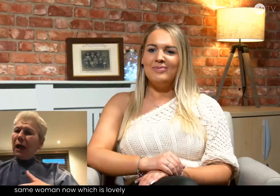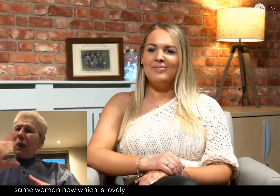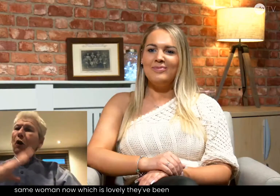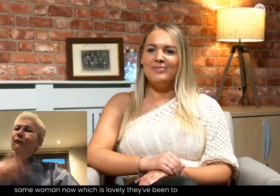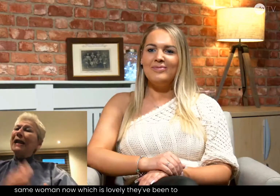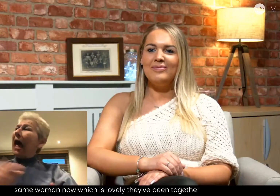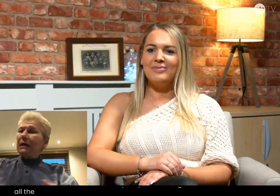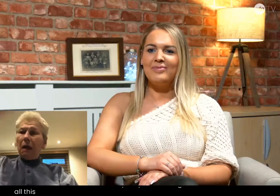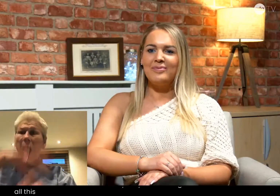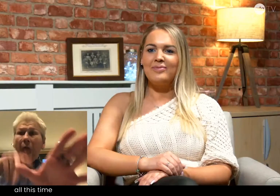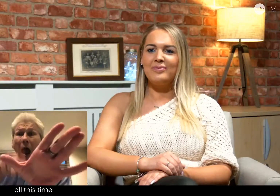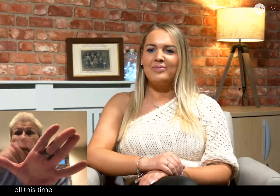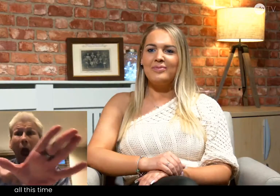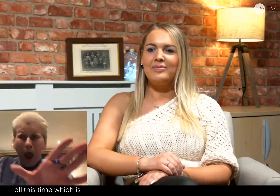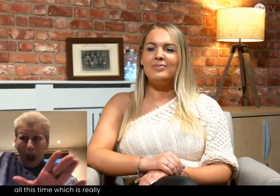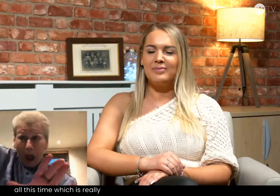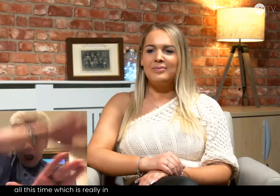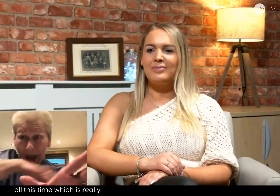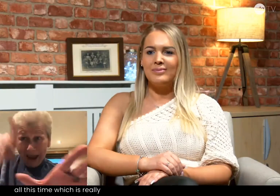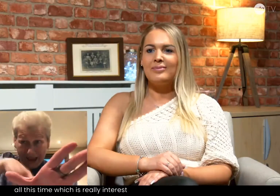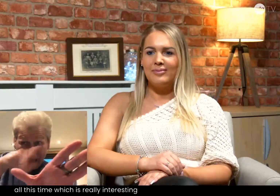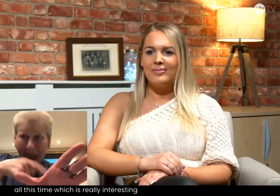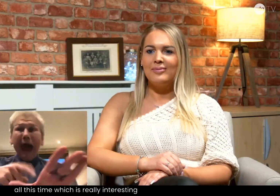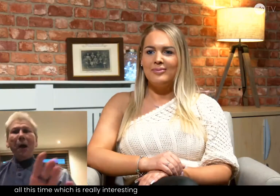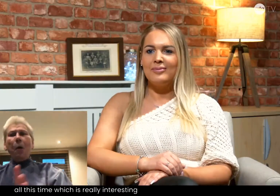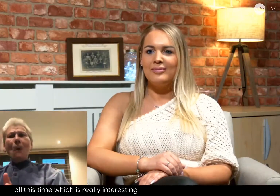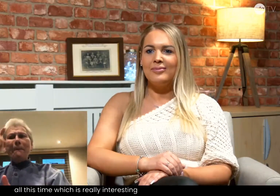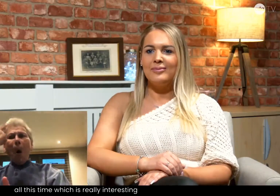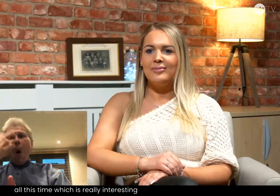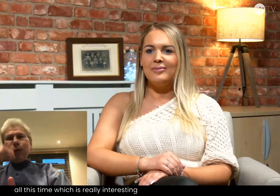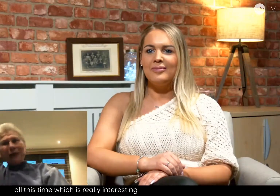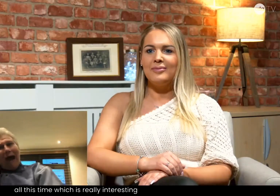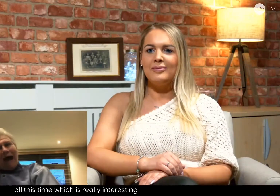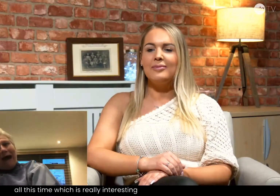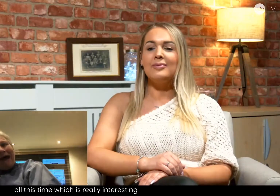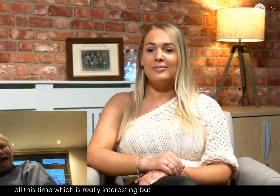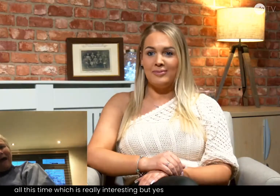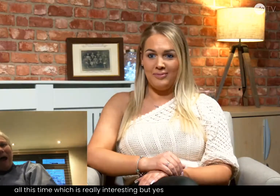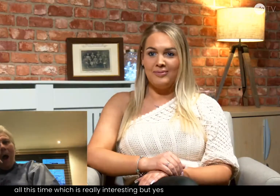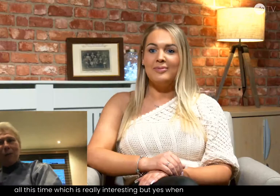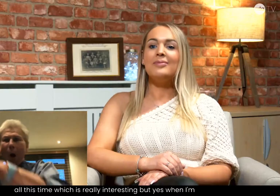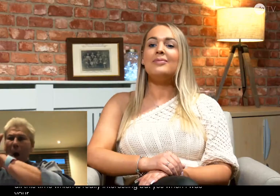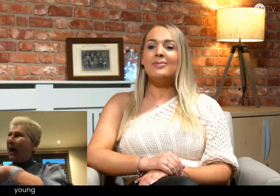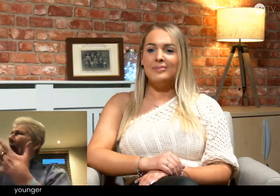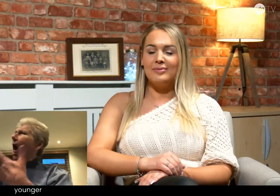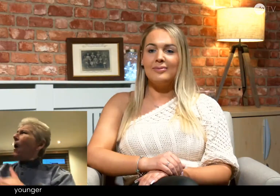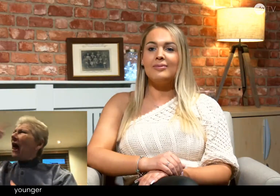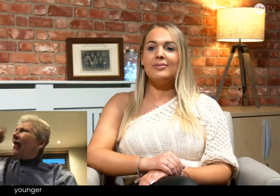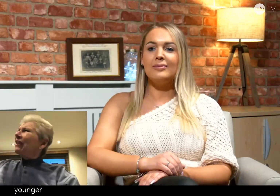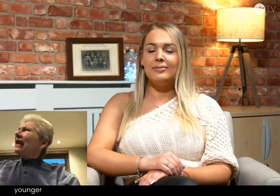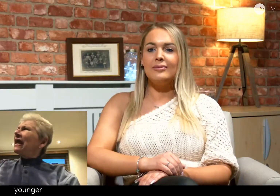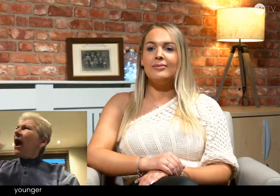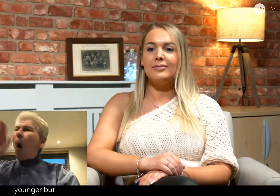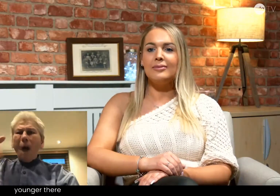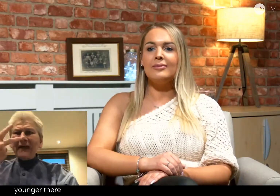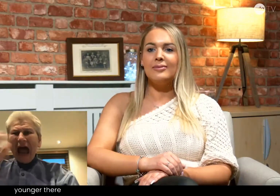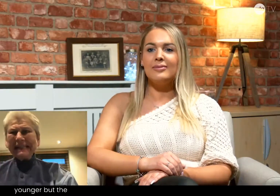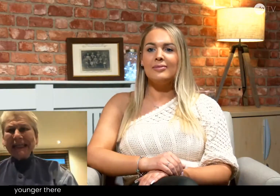really interesting. But yes, when I was younger, yes, there are lots of trans people out there, but I